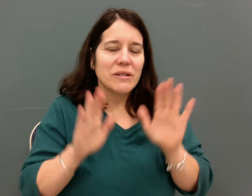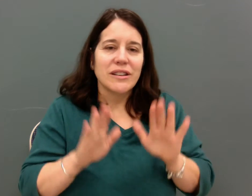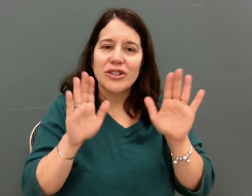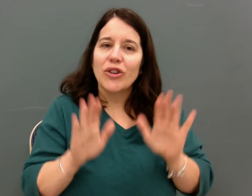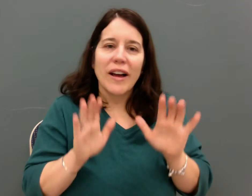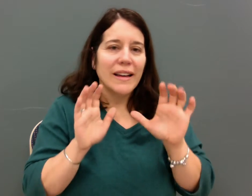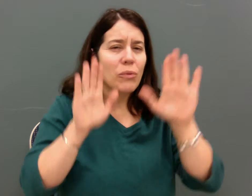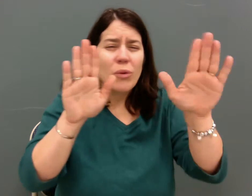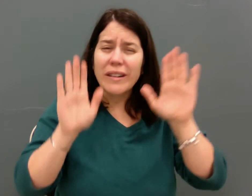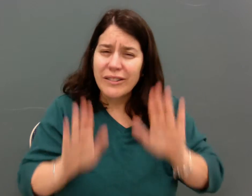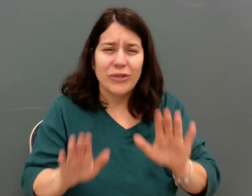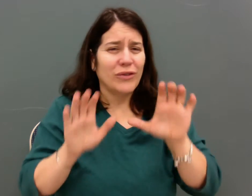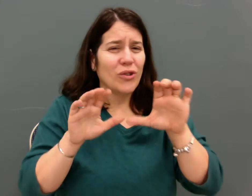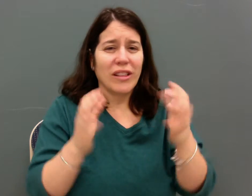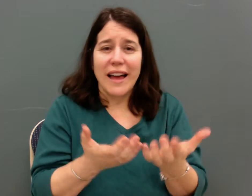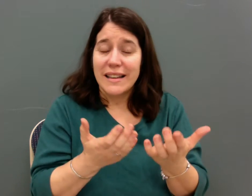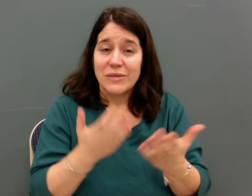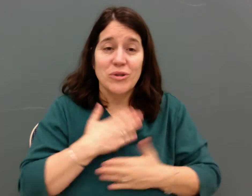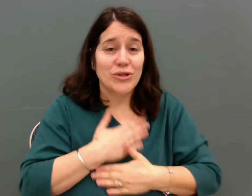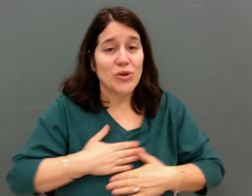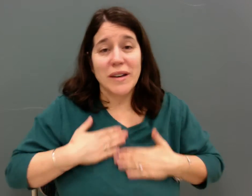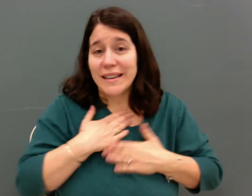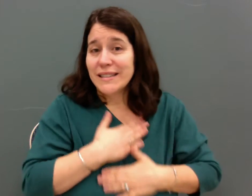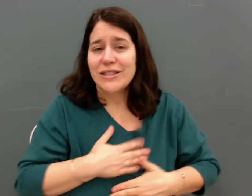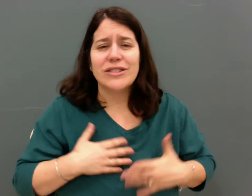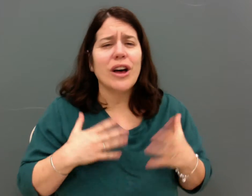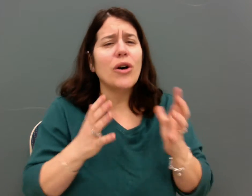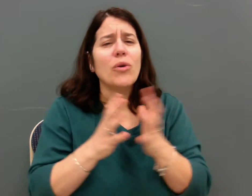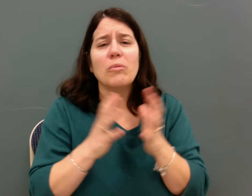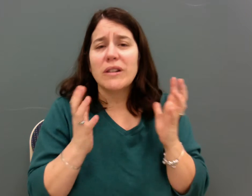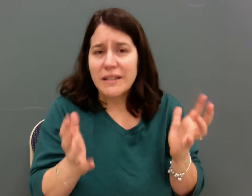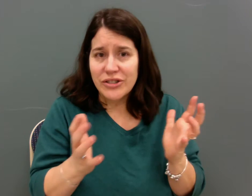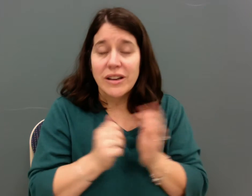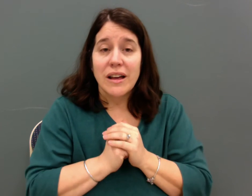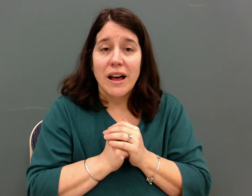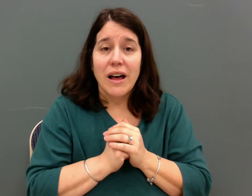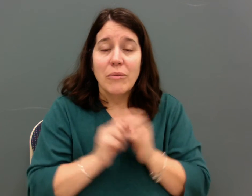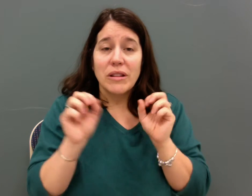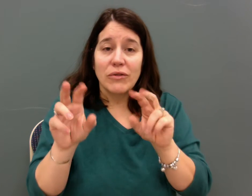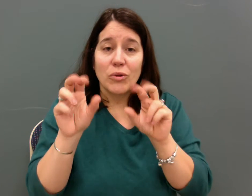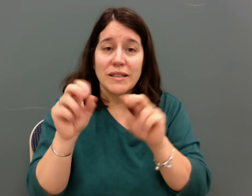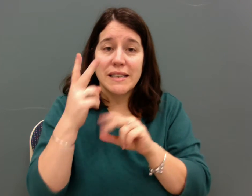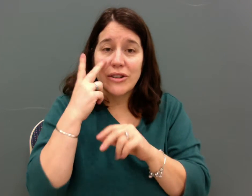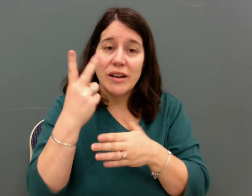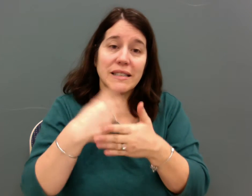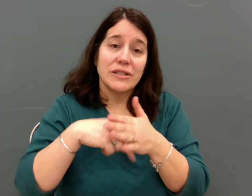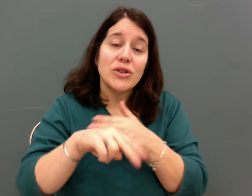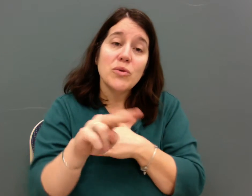such a great, wonderful class. We're enjoying it so much. We look forward to seeing you guys in 2